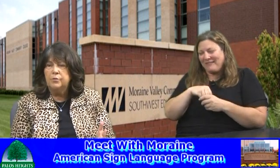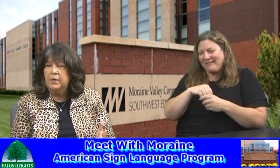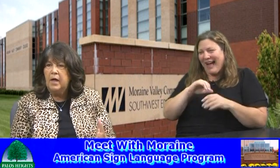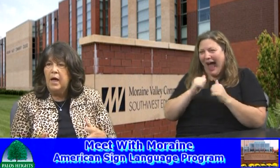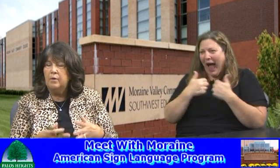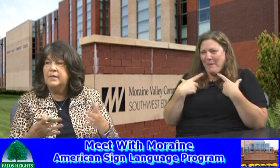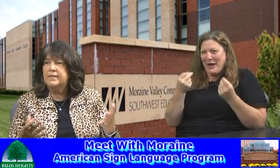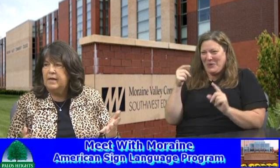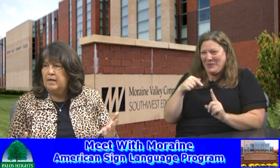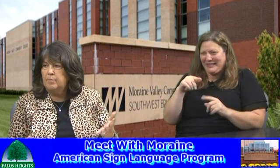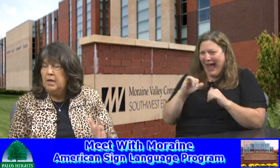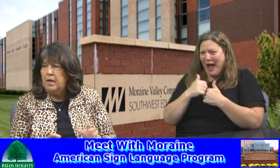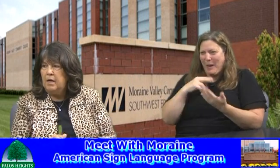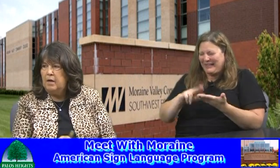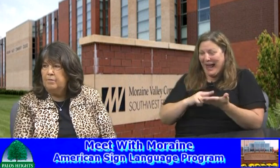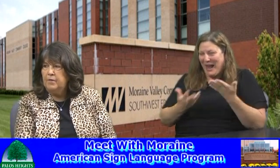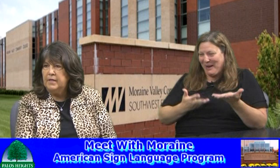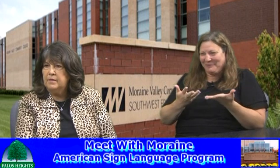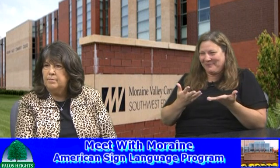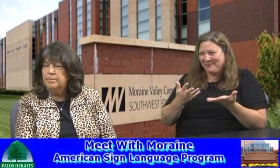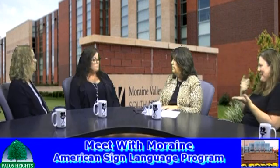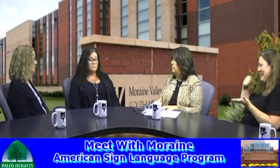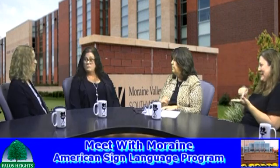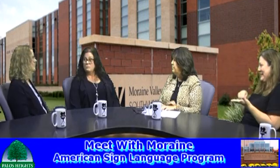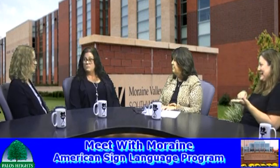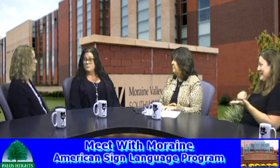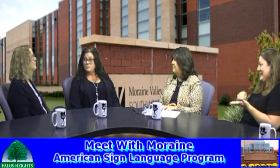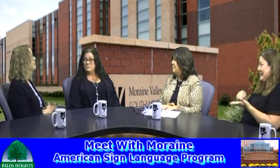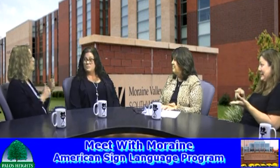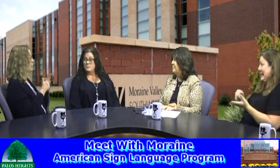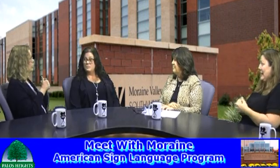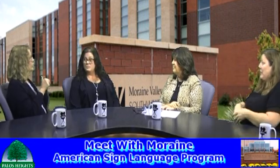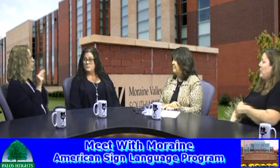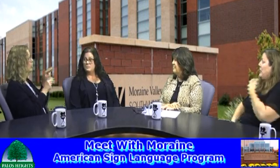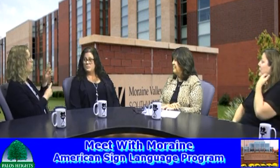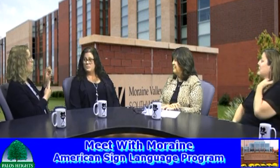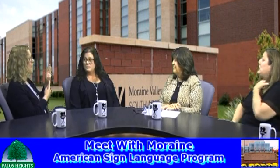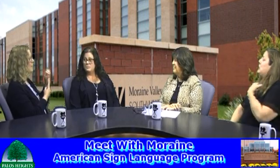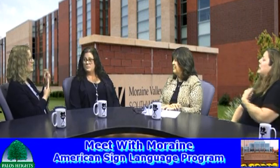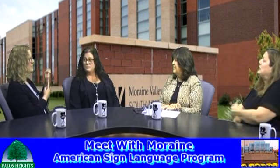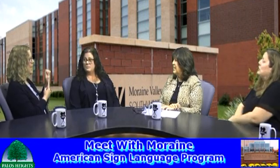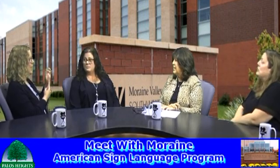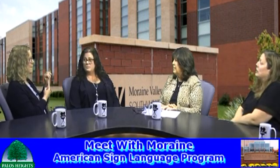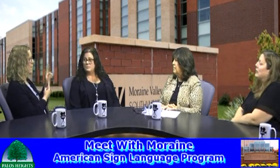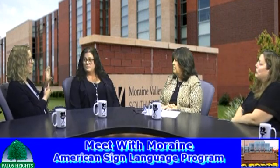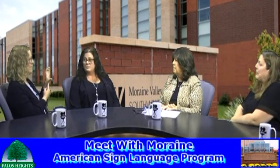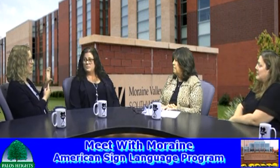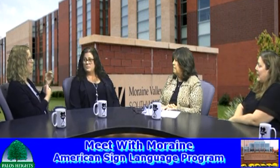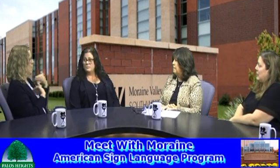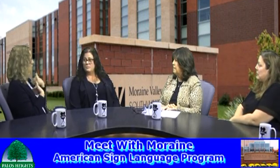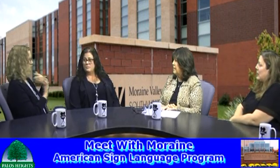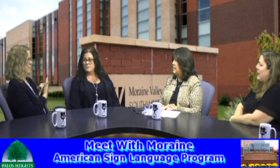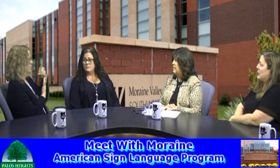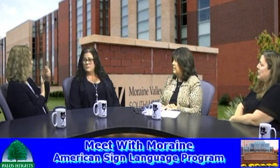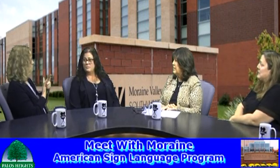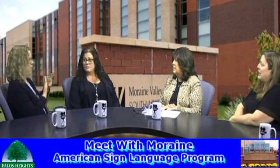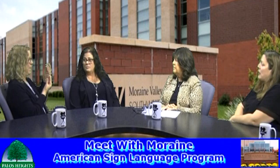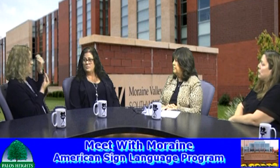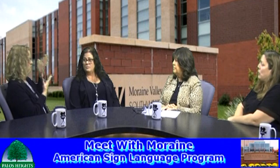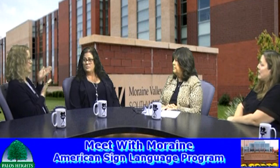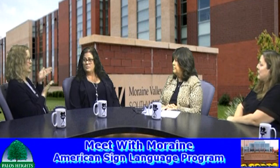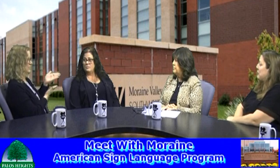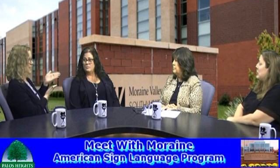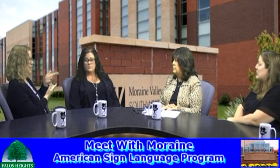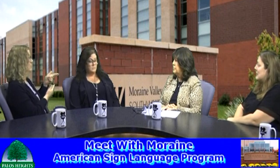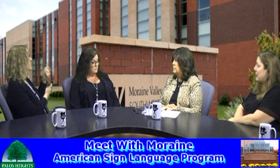do I do it? How do I sign up for this? Well, the first thing you would like to do is look at the website, the Moraine Valley's website.